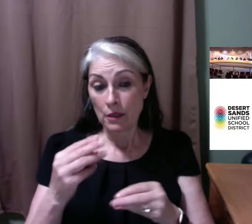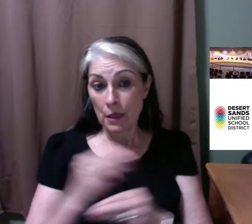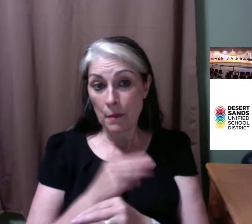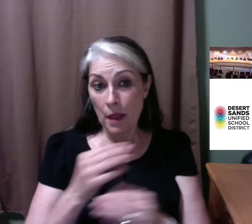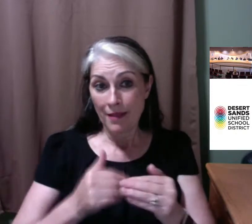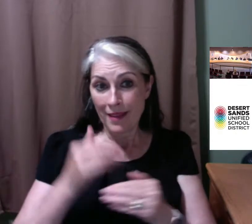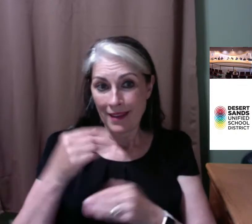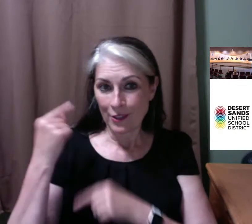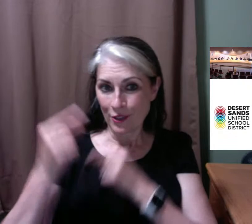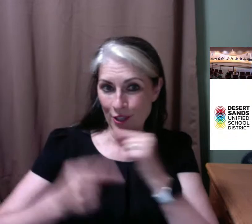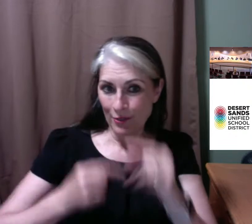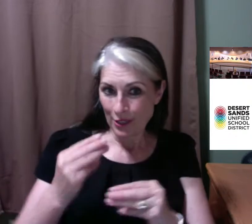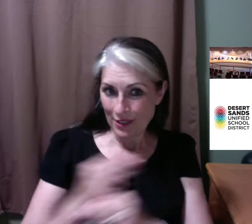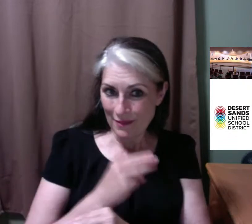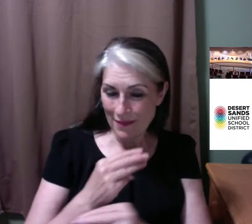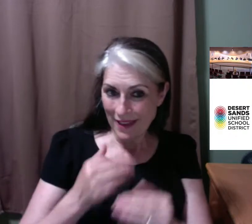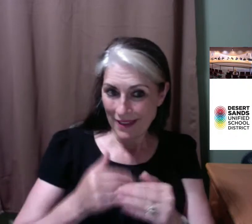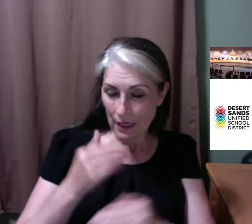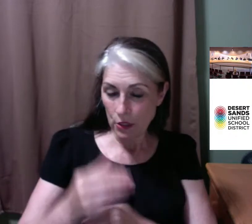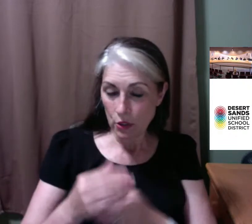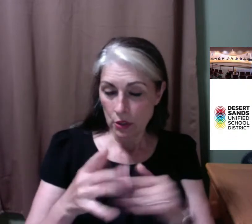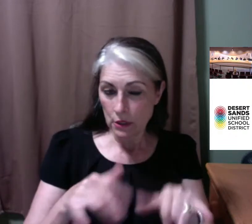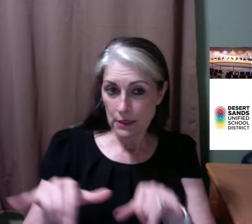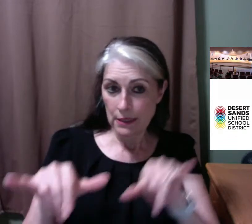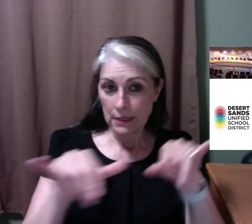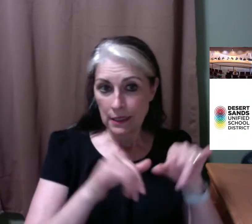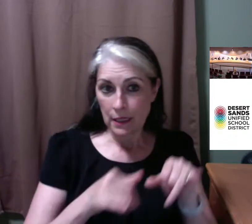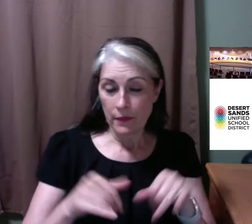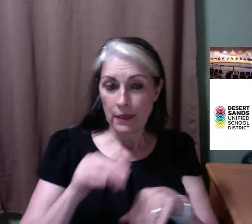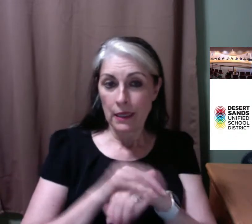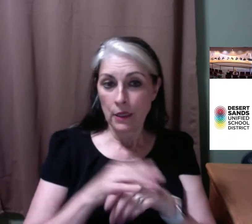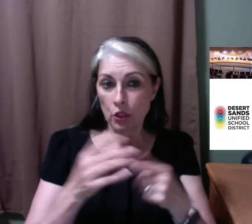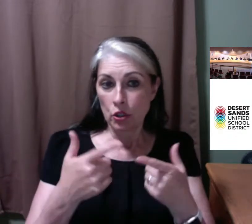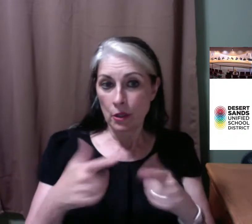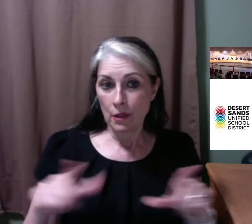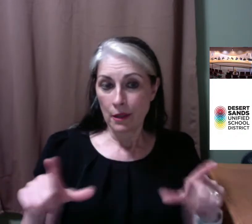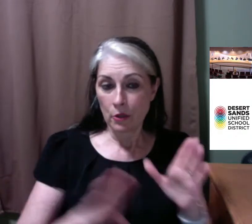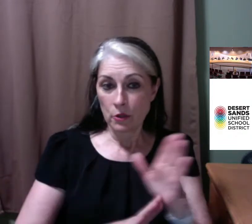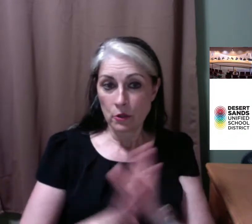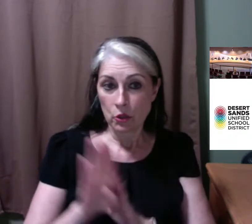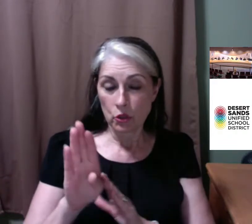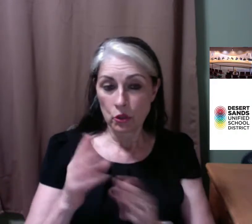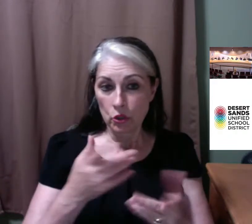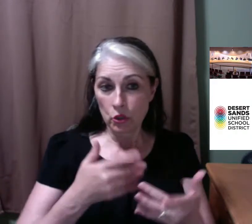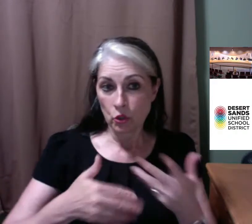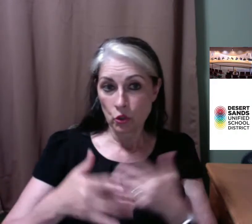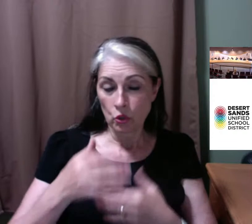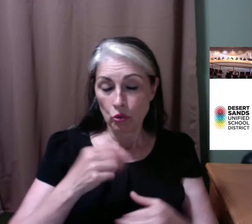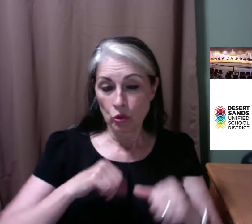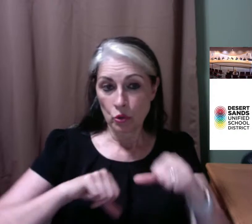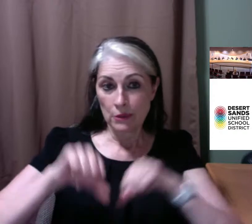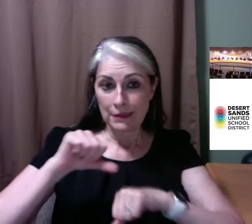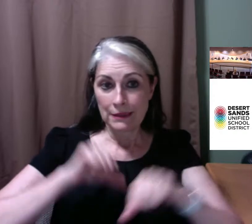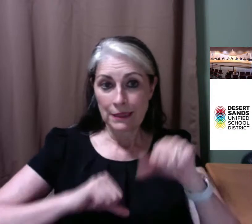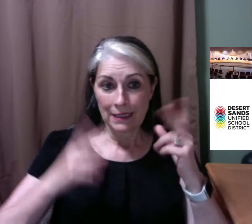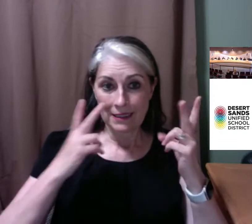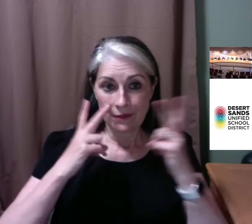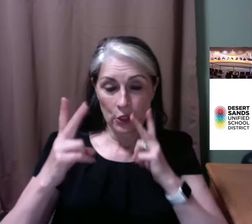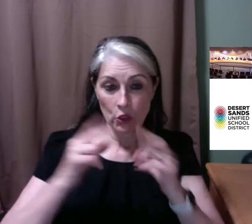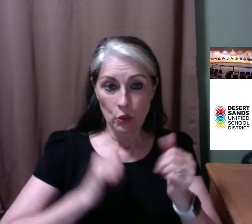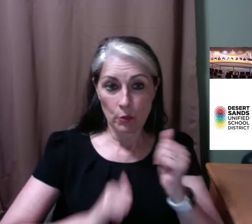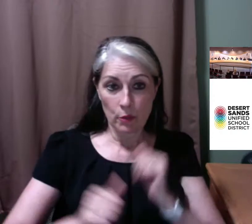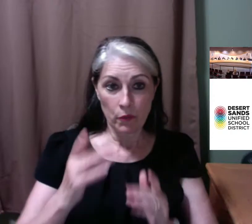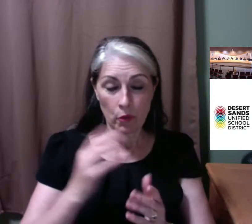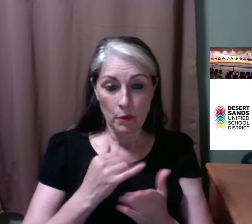generation science standards, and standards for English language development, social science, visual performing arts, and health